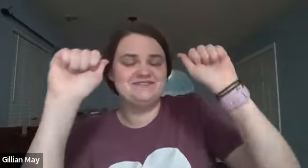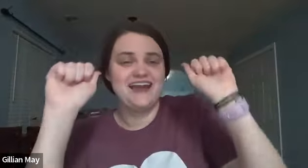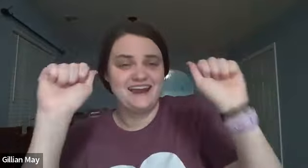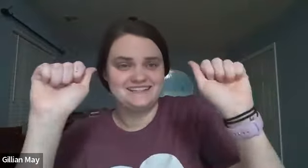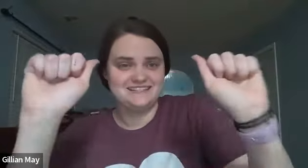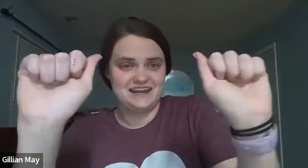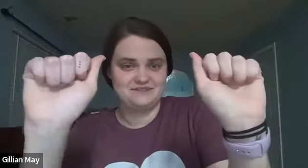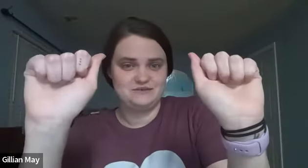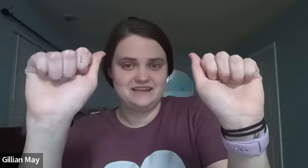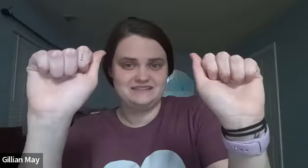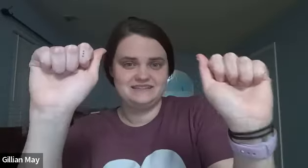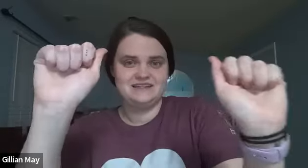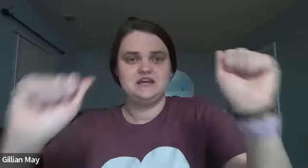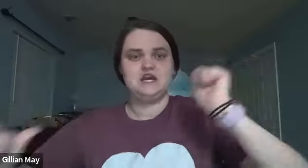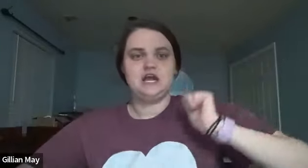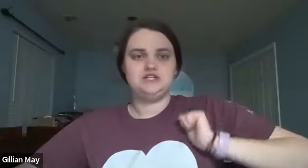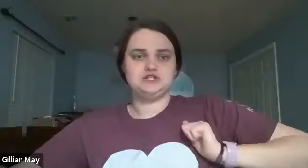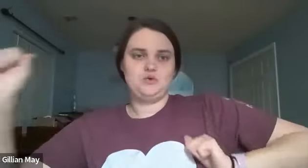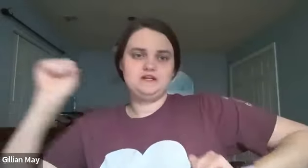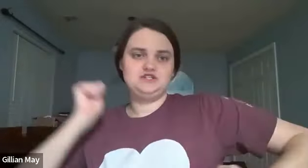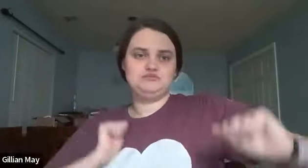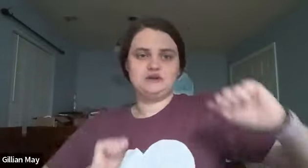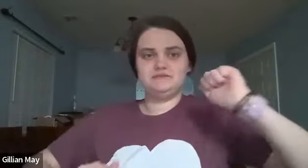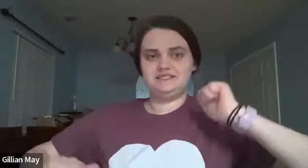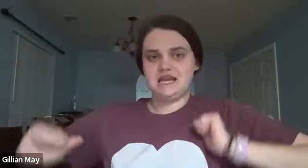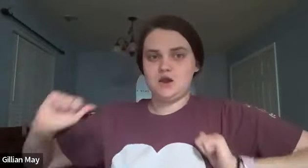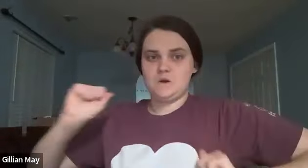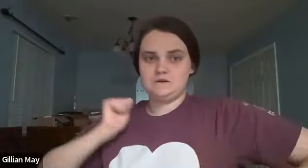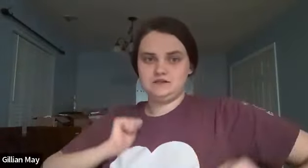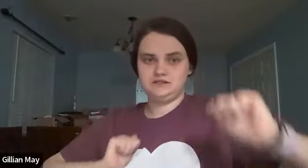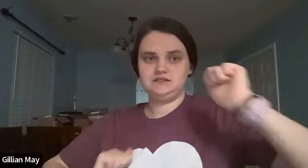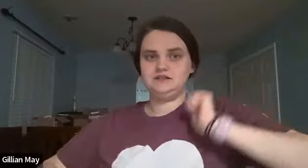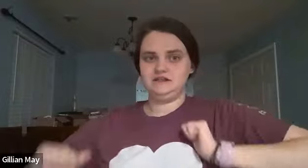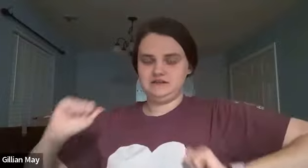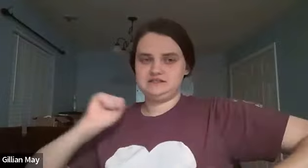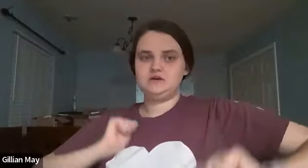for acting, is going to have 2 A's, and you're going to bring them down like this. So